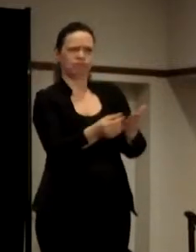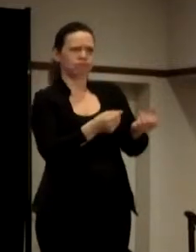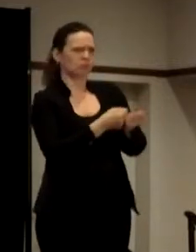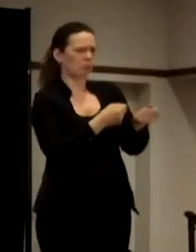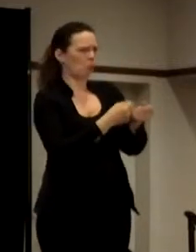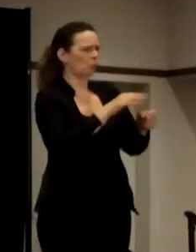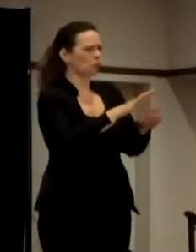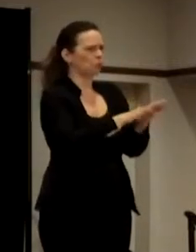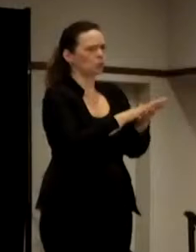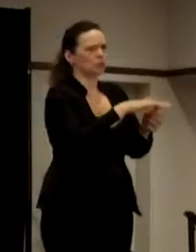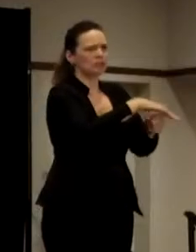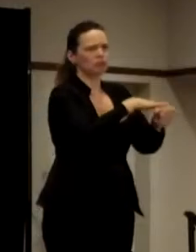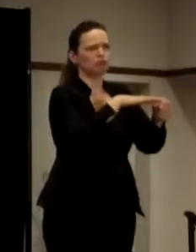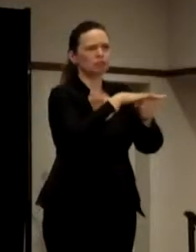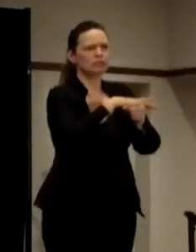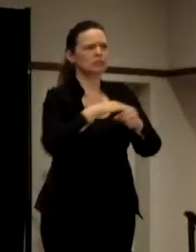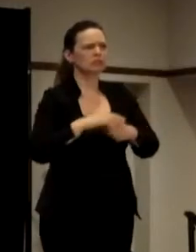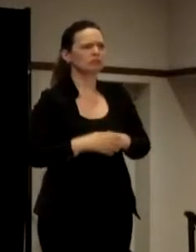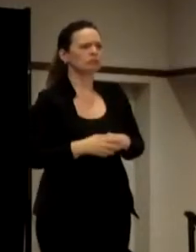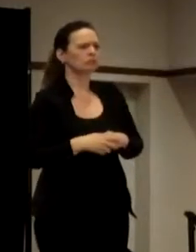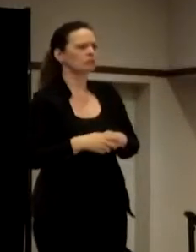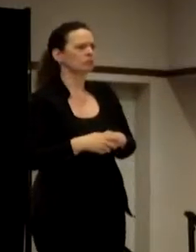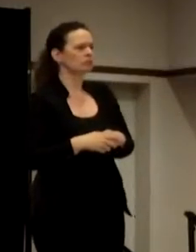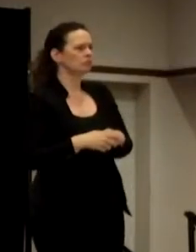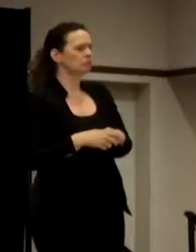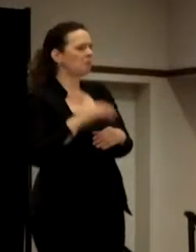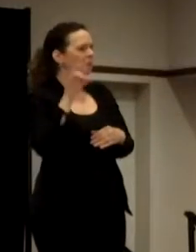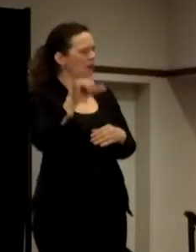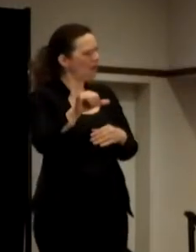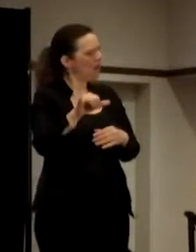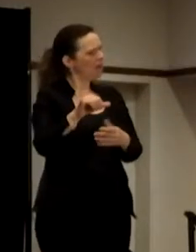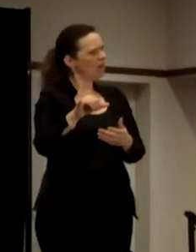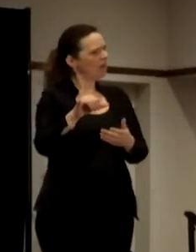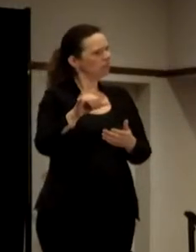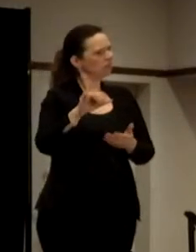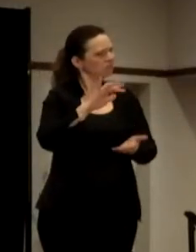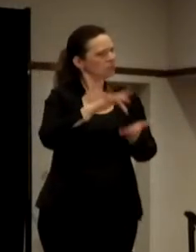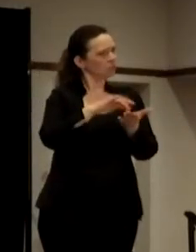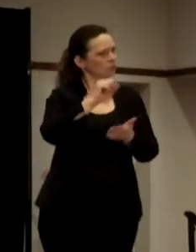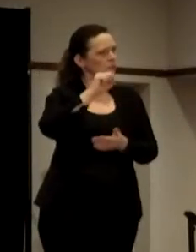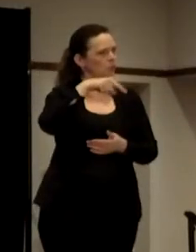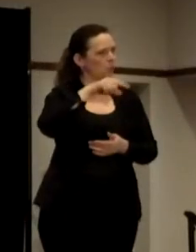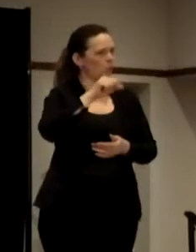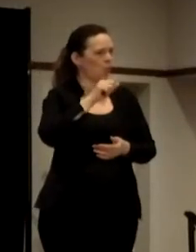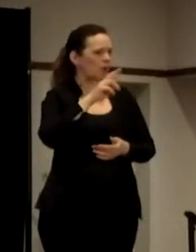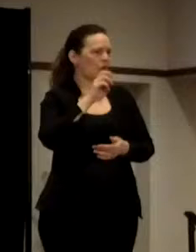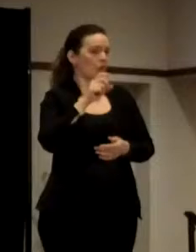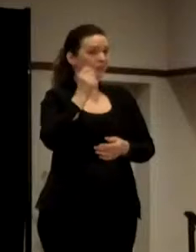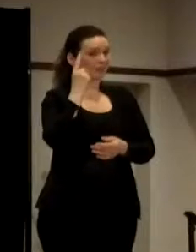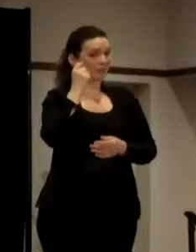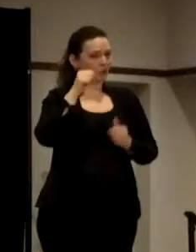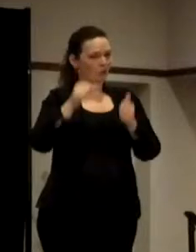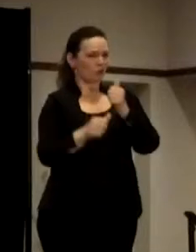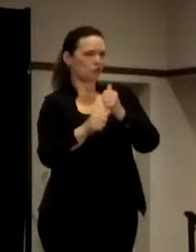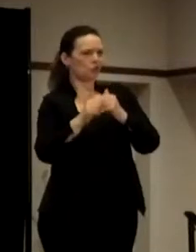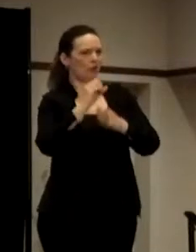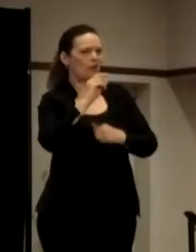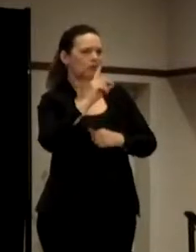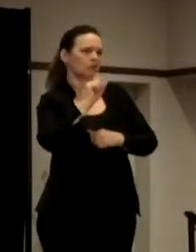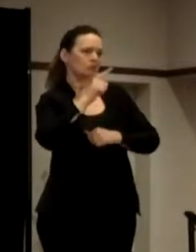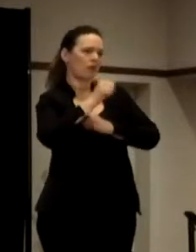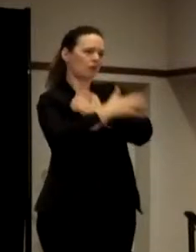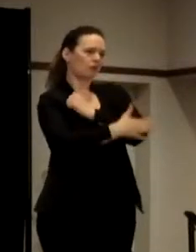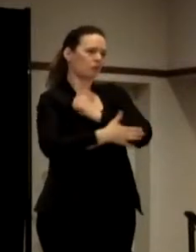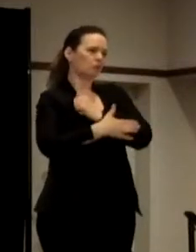rules, is that it's not either or now. It is a partition or 6